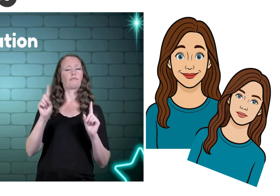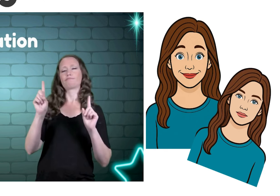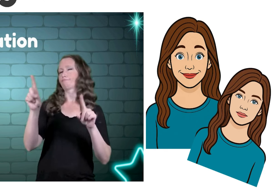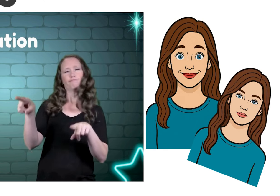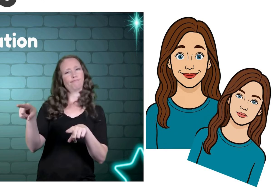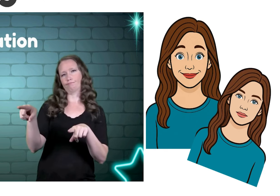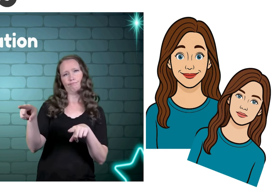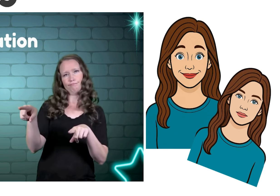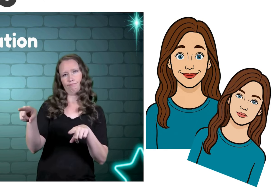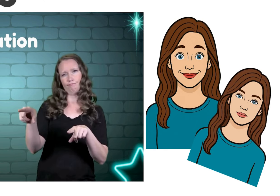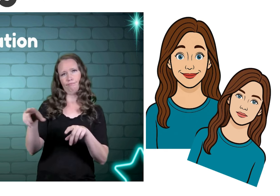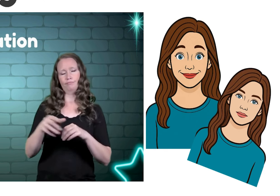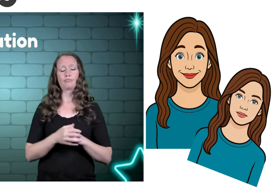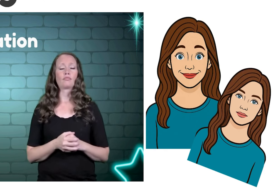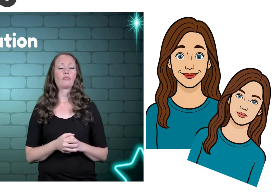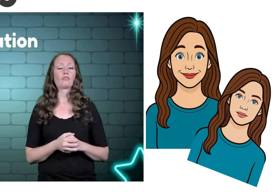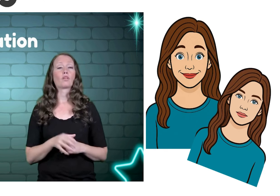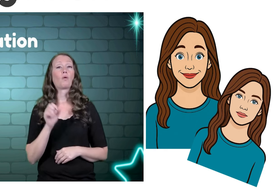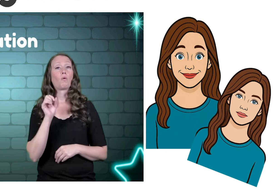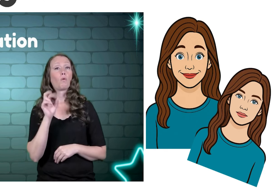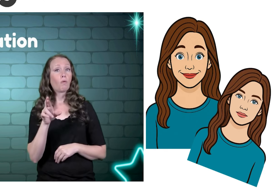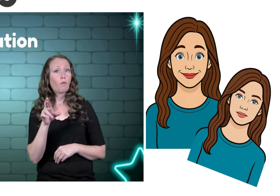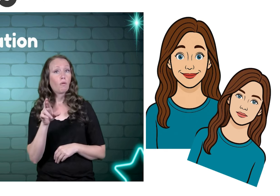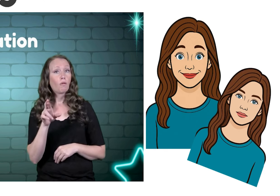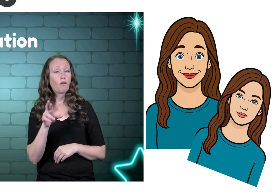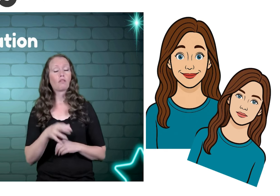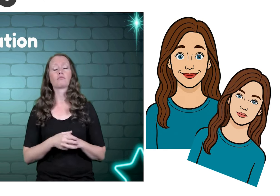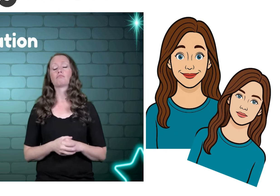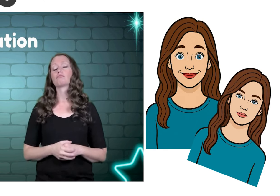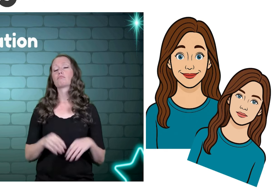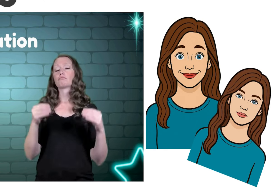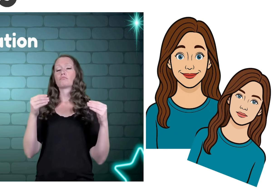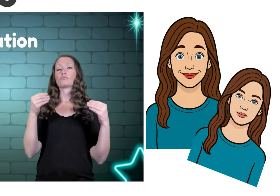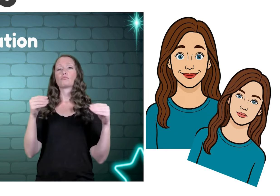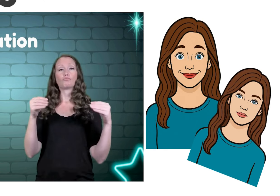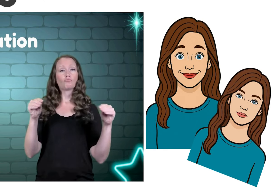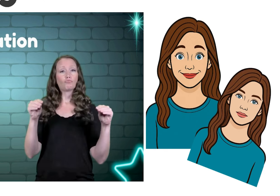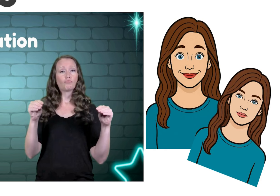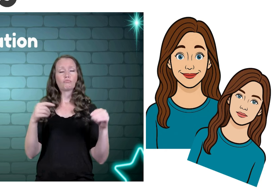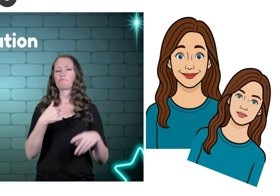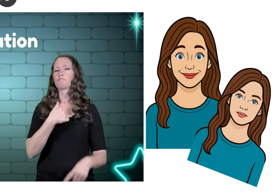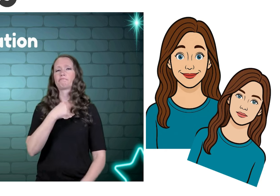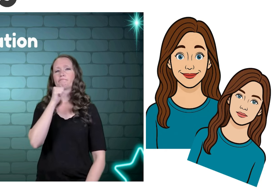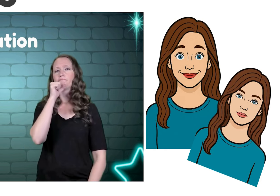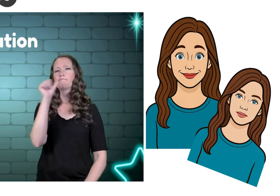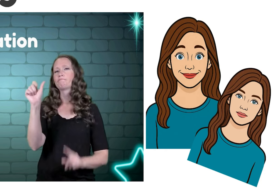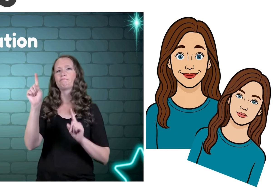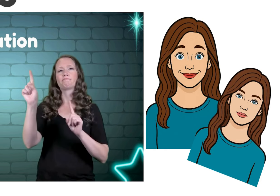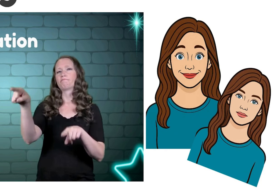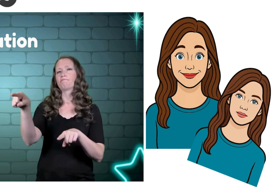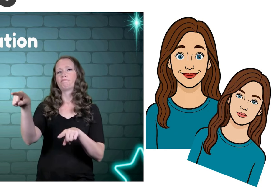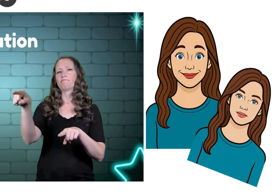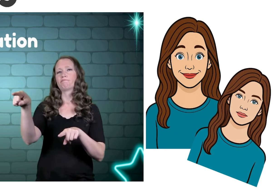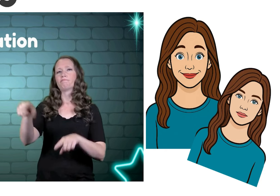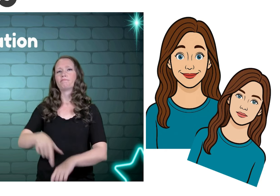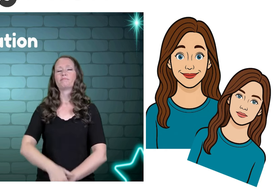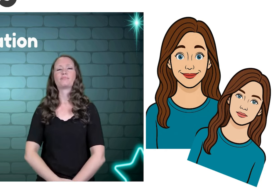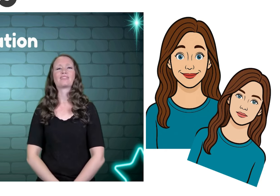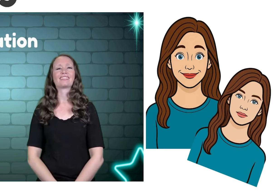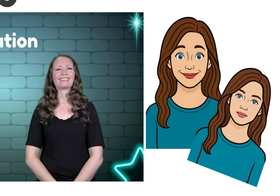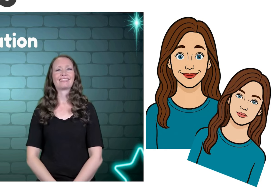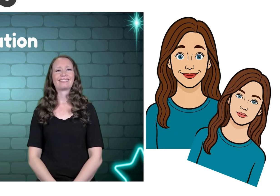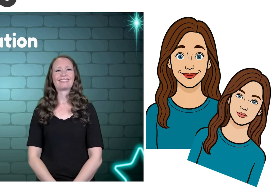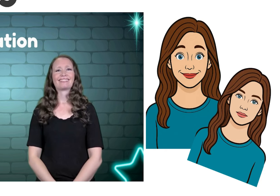store, I don't go, or store, I don't